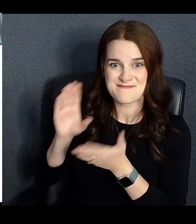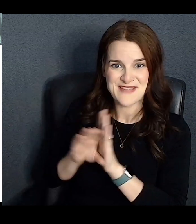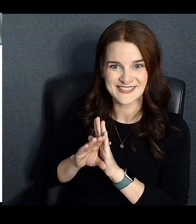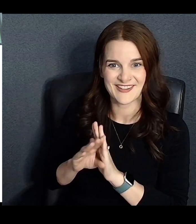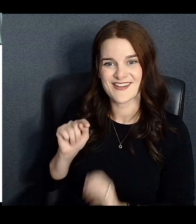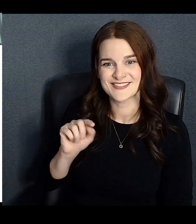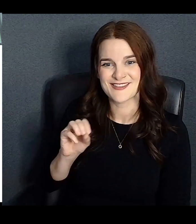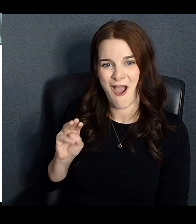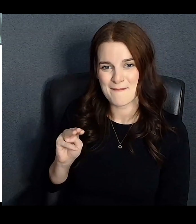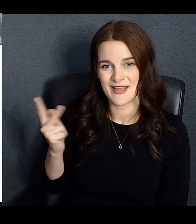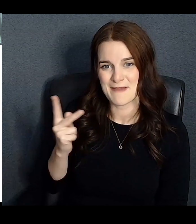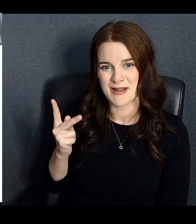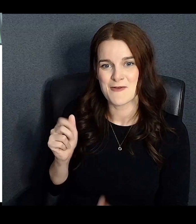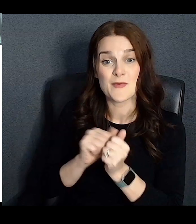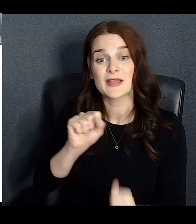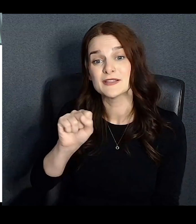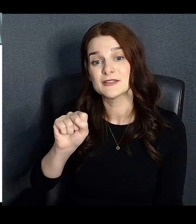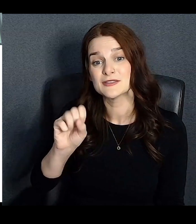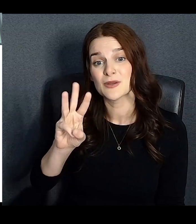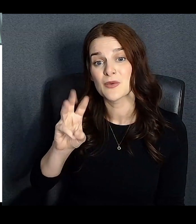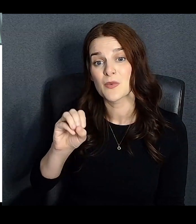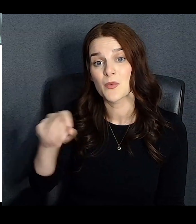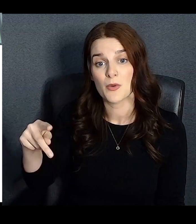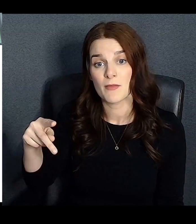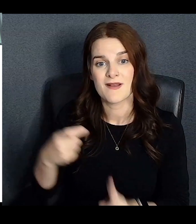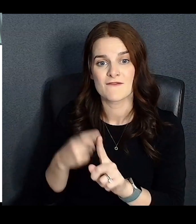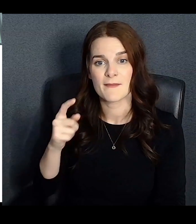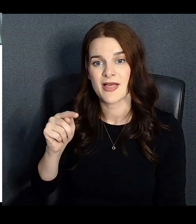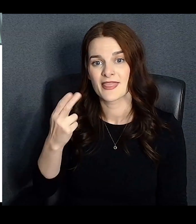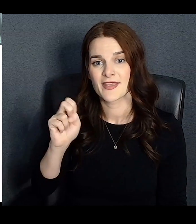and I with Swoop from the Eagles.